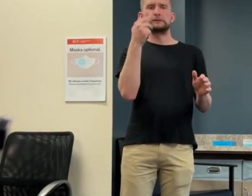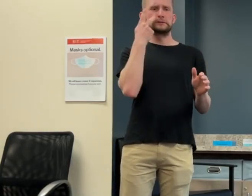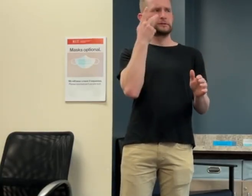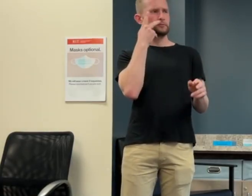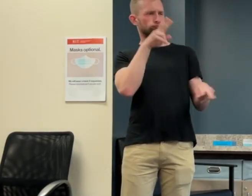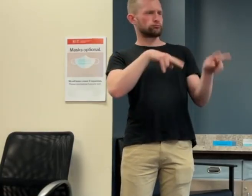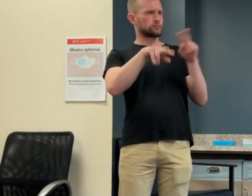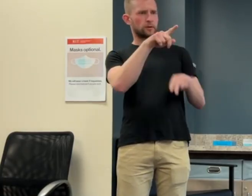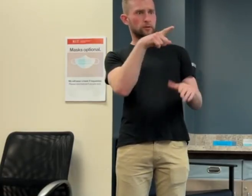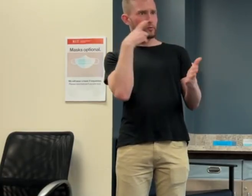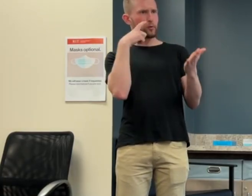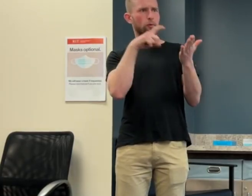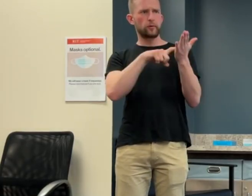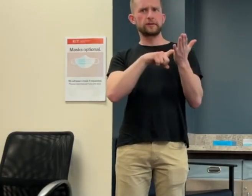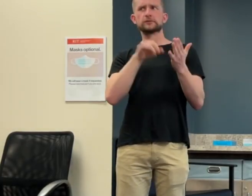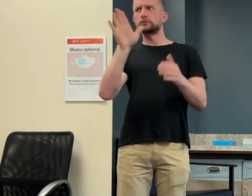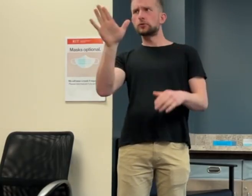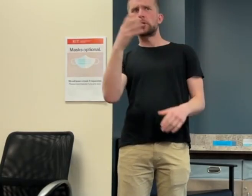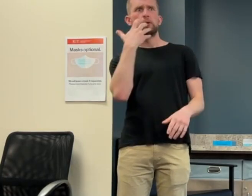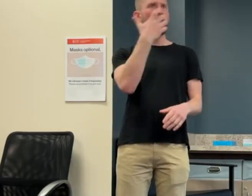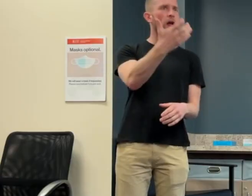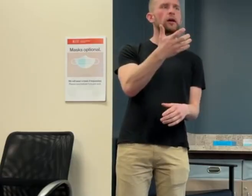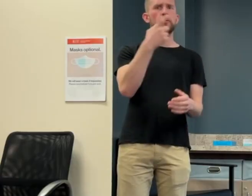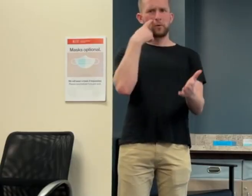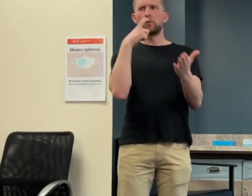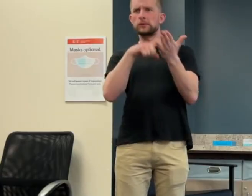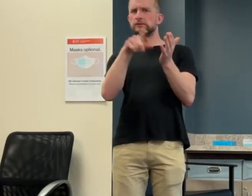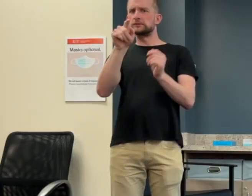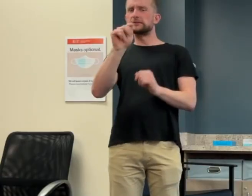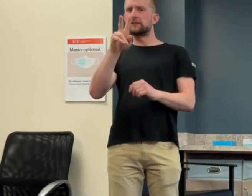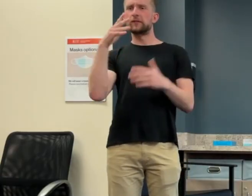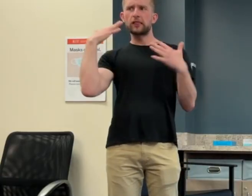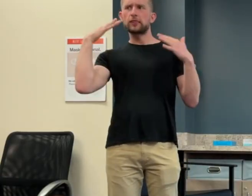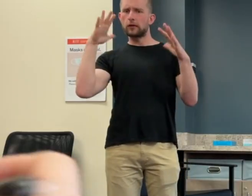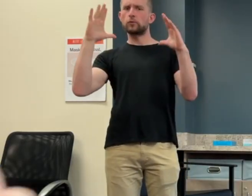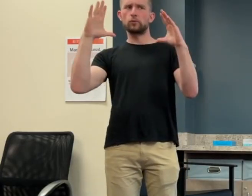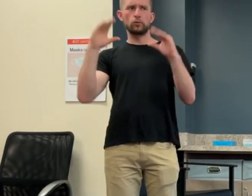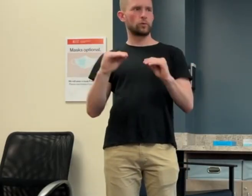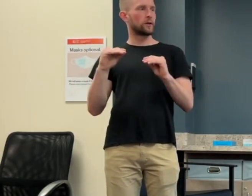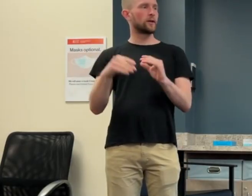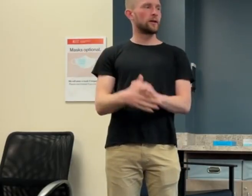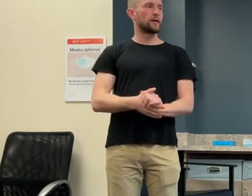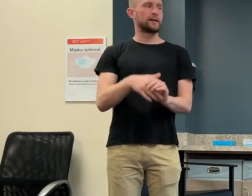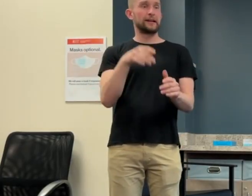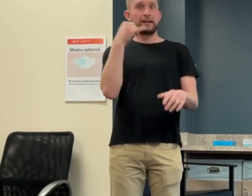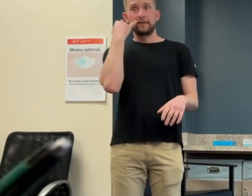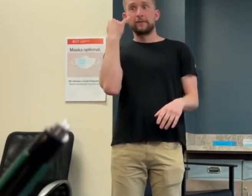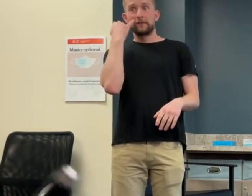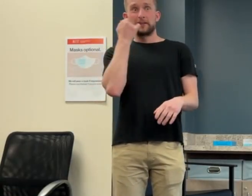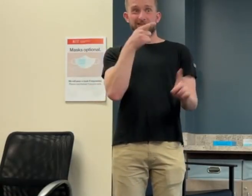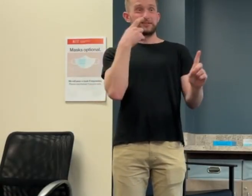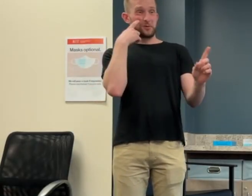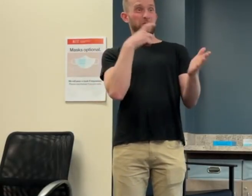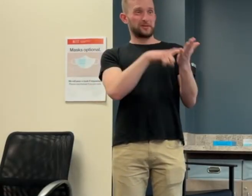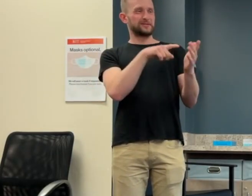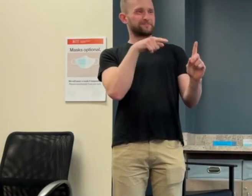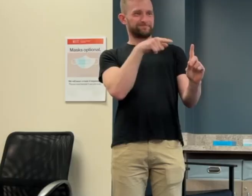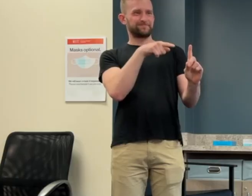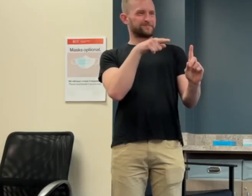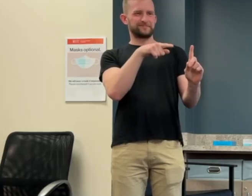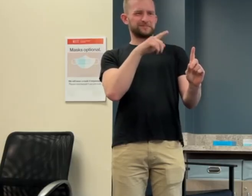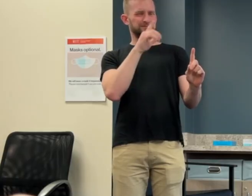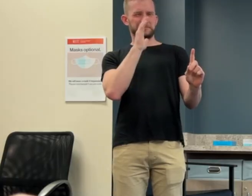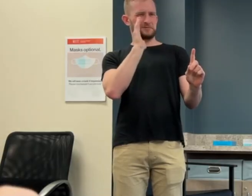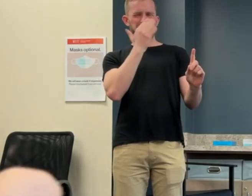hear somebody in that kind of situation, it's probably a communication barrier and not necessarily related to hearing